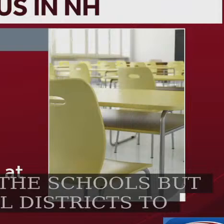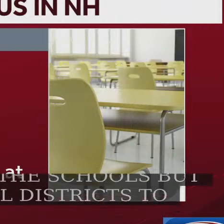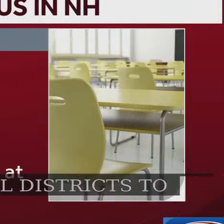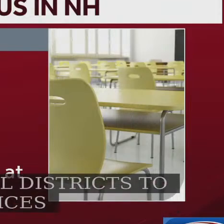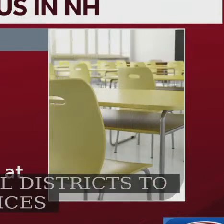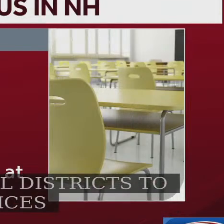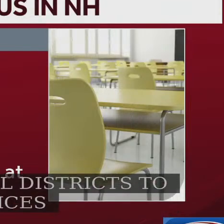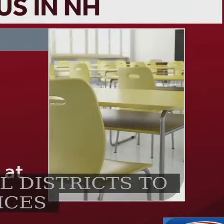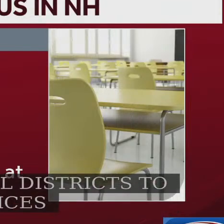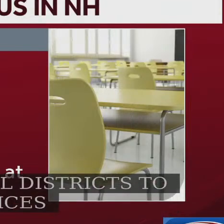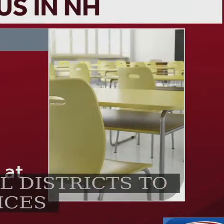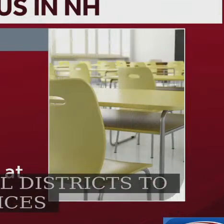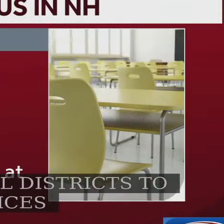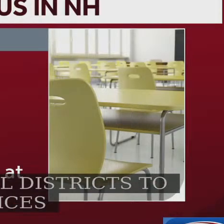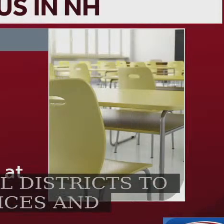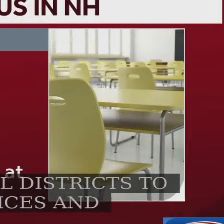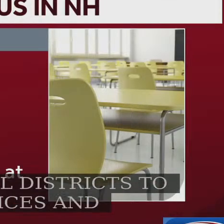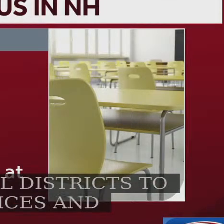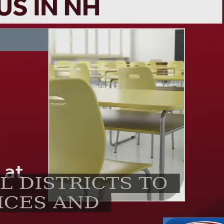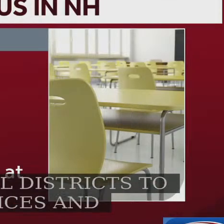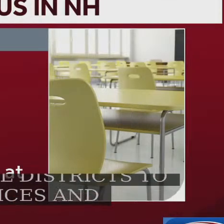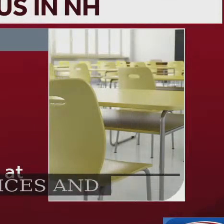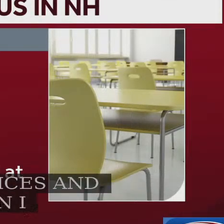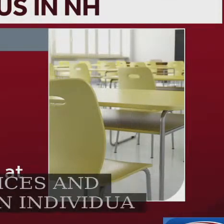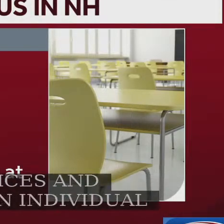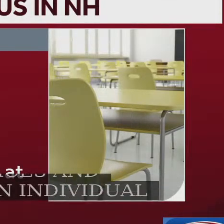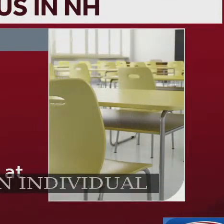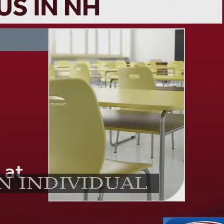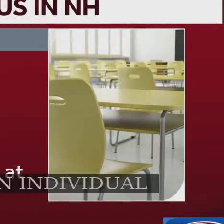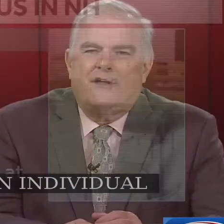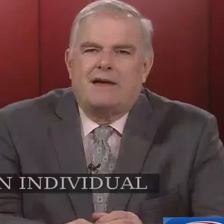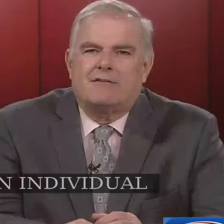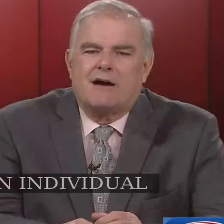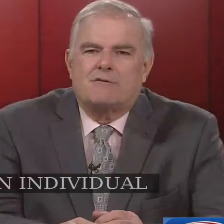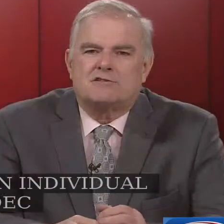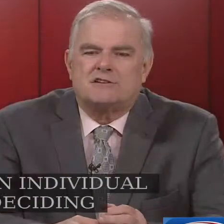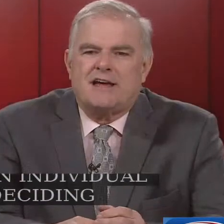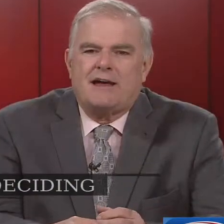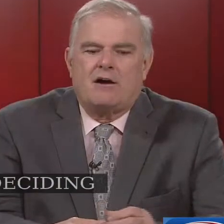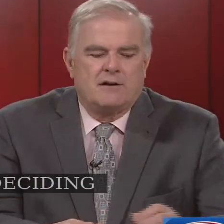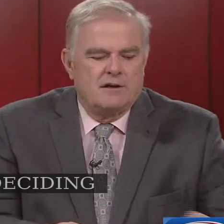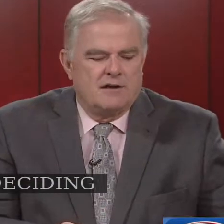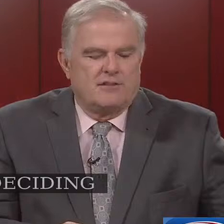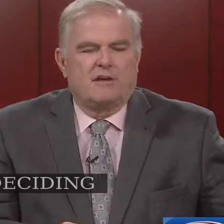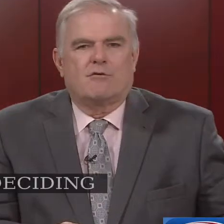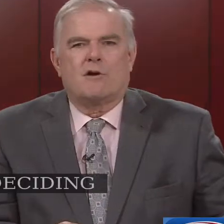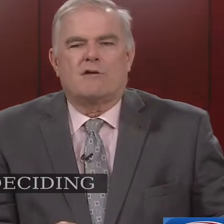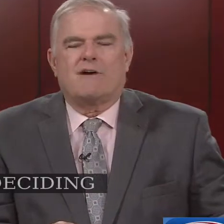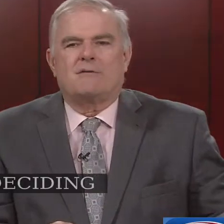when deciding whether to require mask use or not. Full day of coverage today on